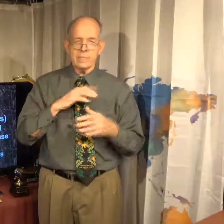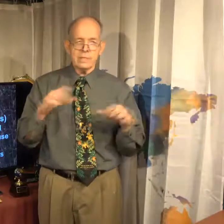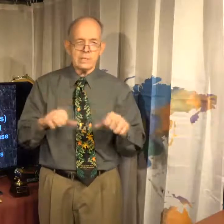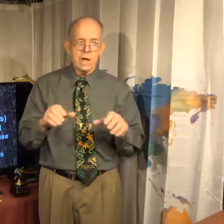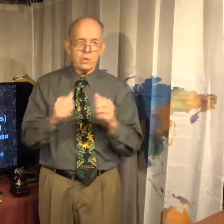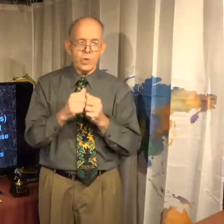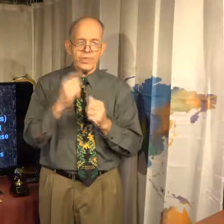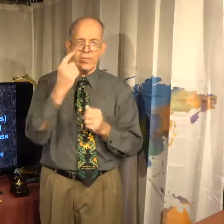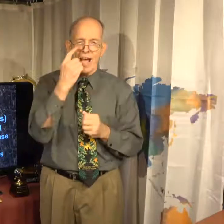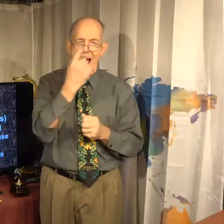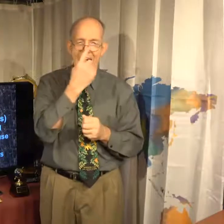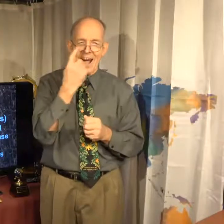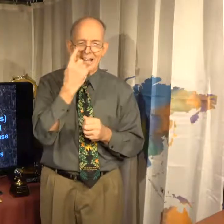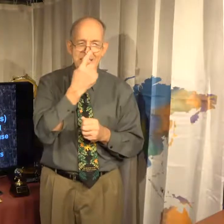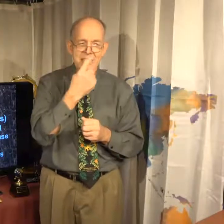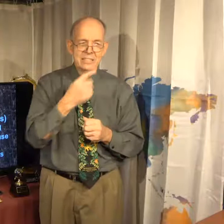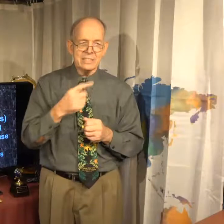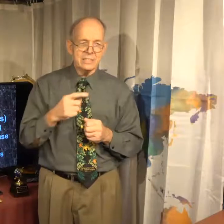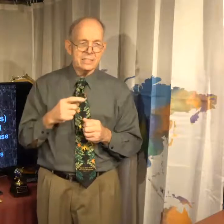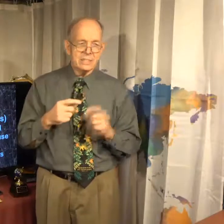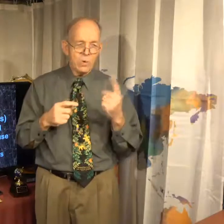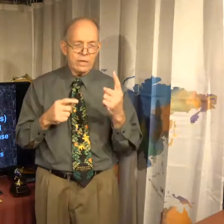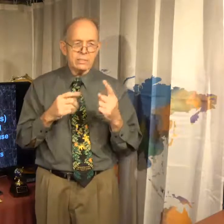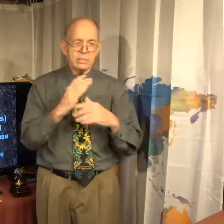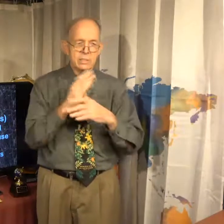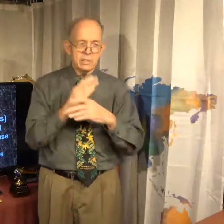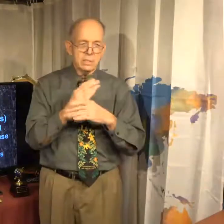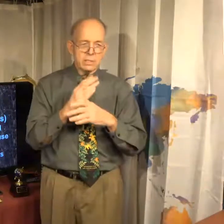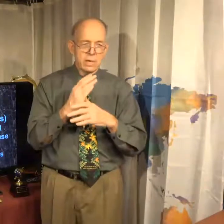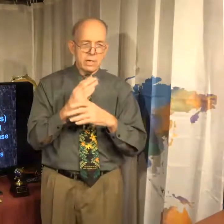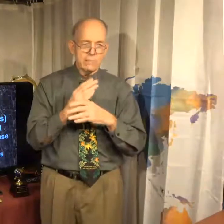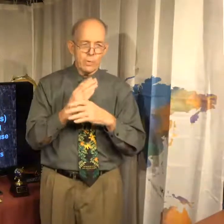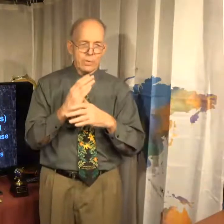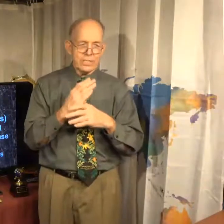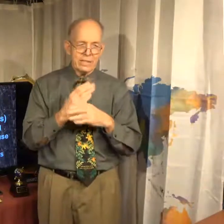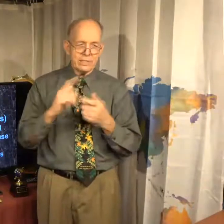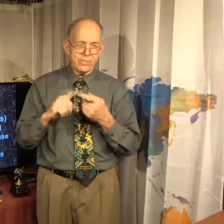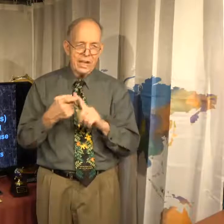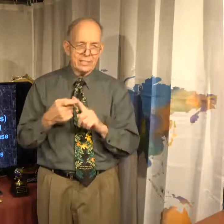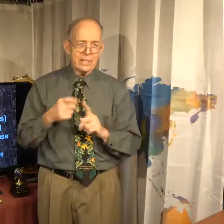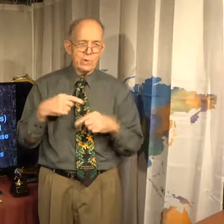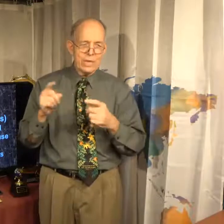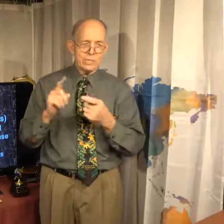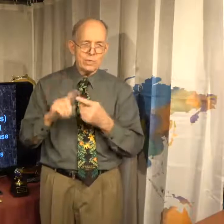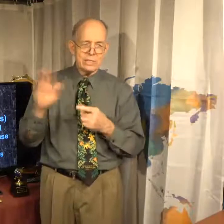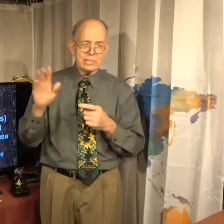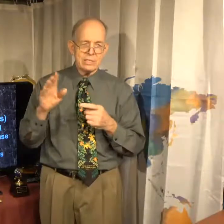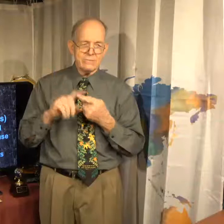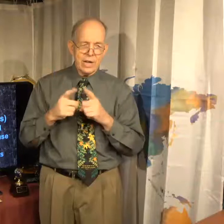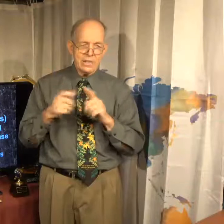is done with the eye. Man, the interpretative friend went to his friend